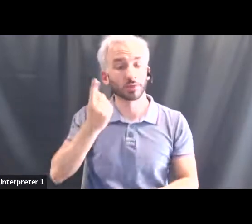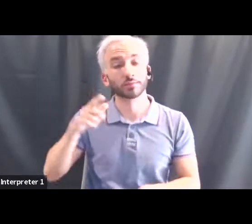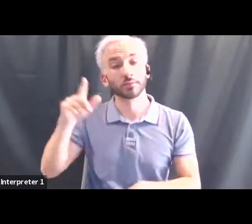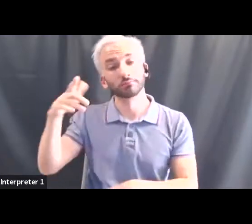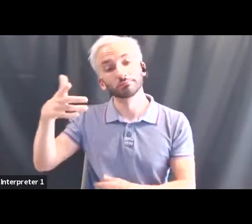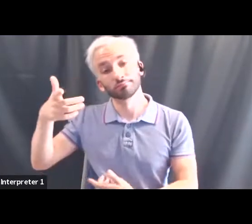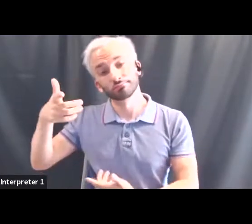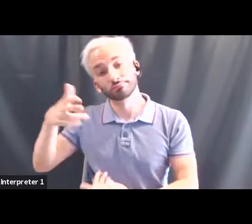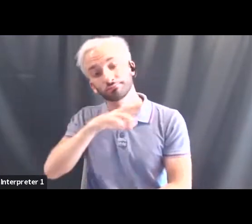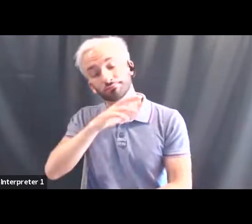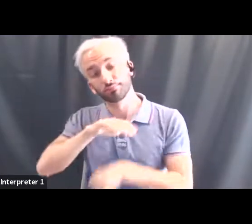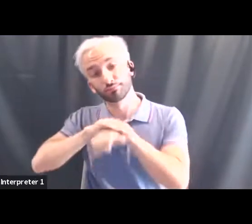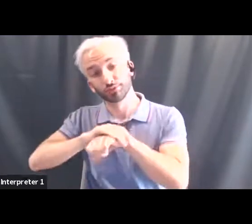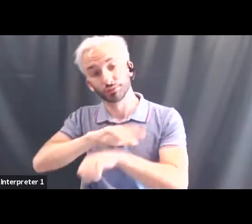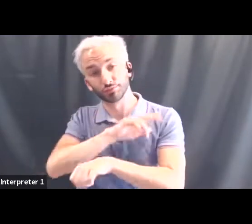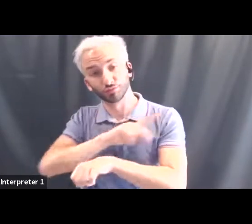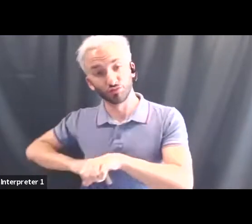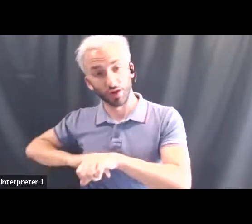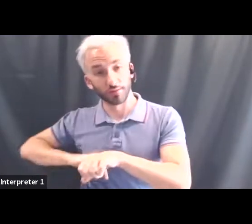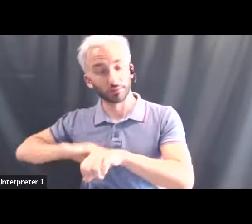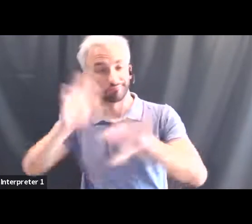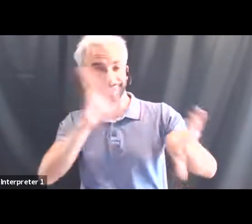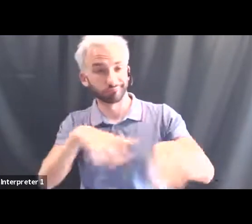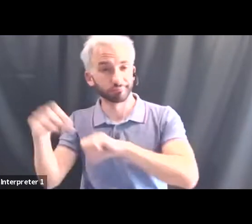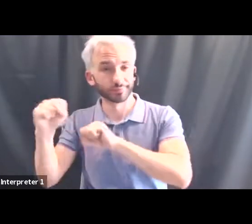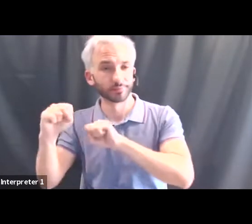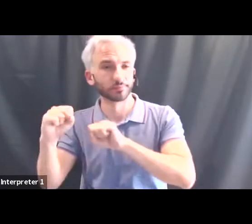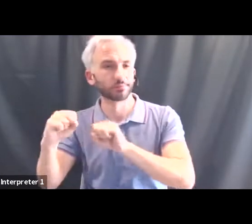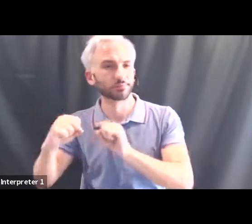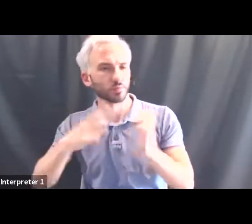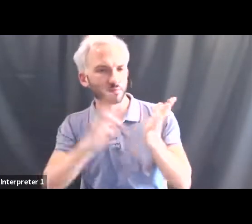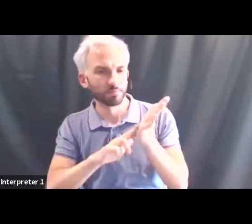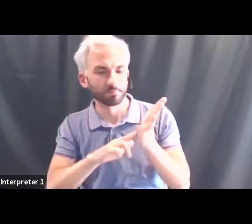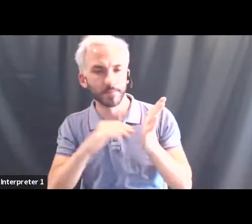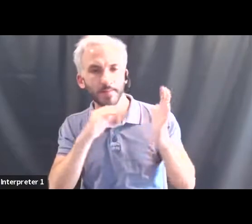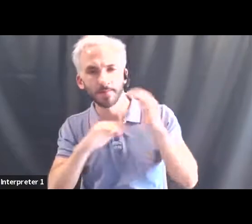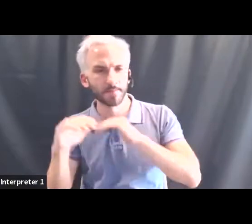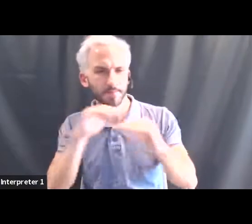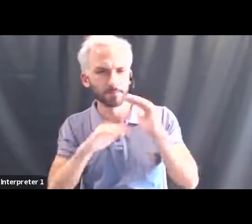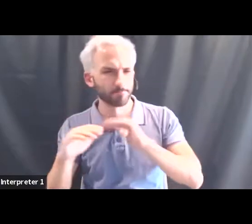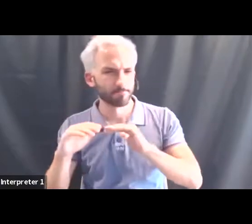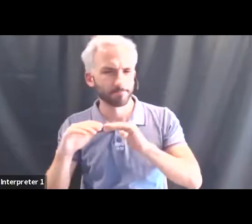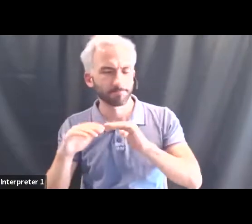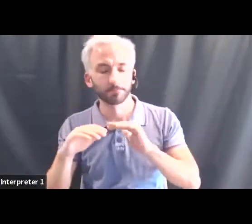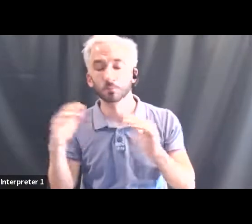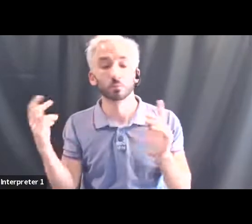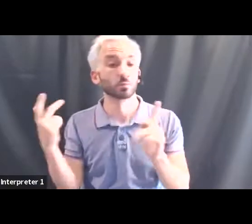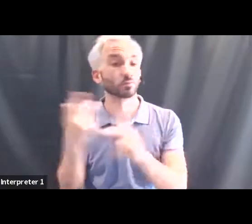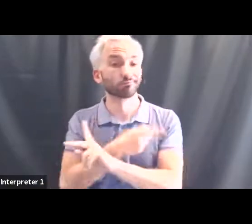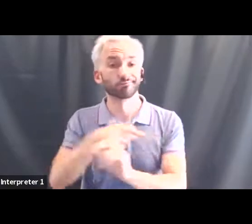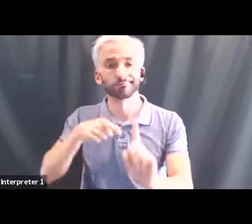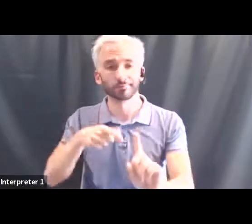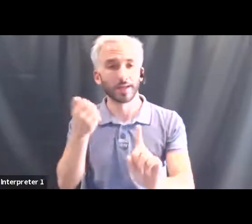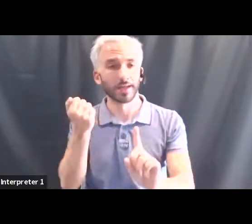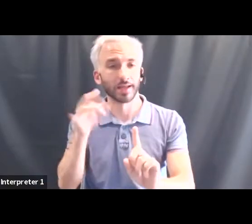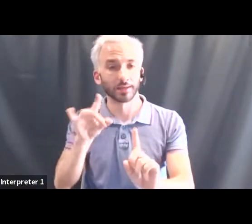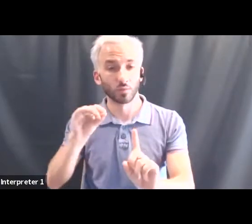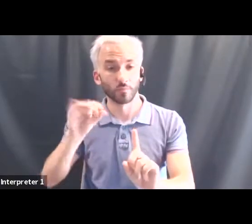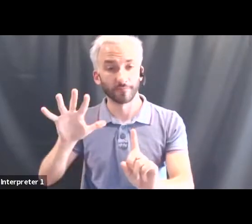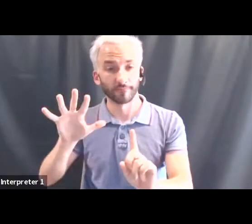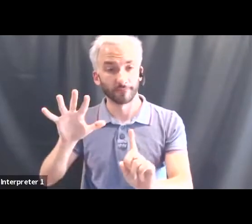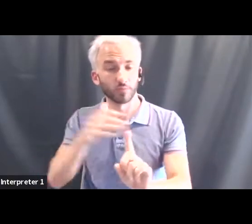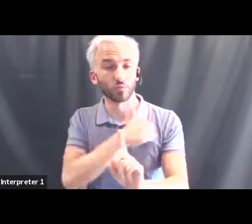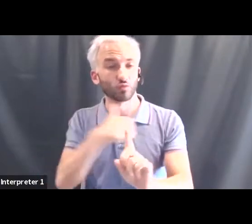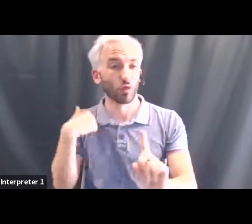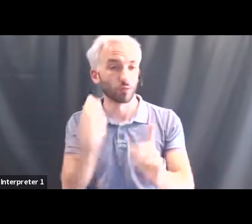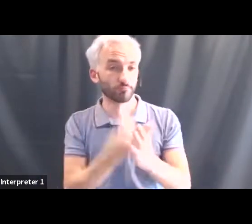Crown in a series of deceitful treaties, most famously the Toronto Purchase of 1805, which cheated the